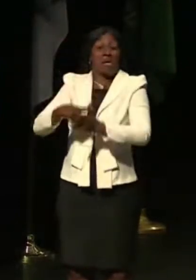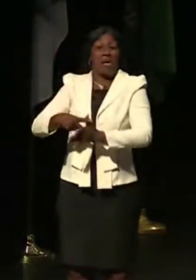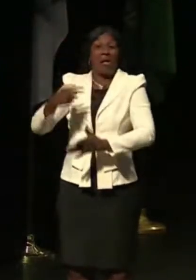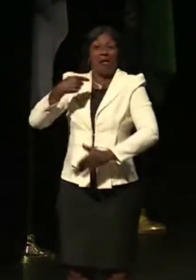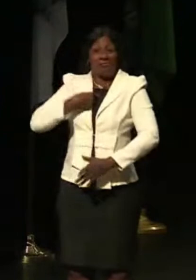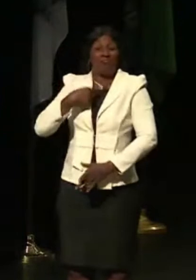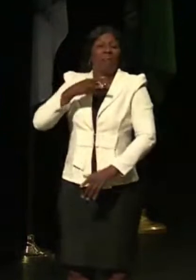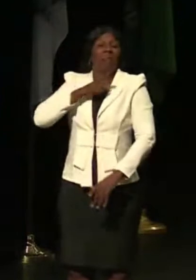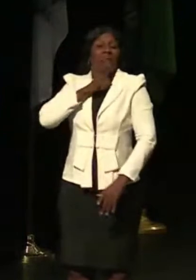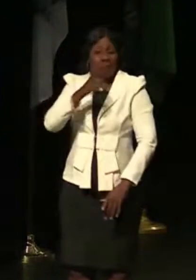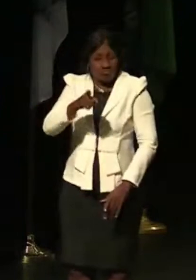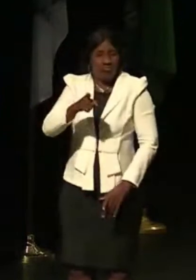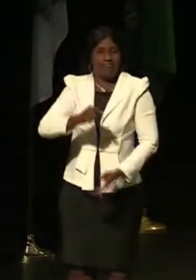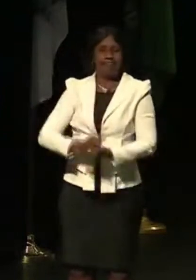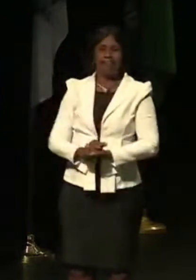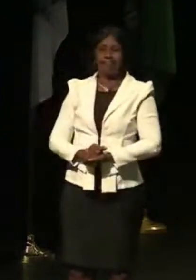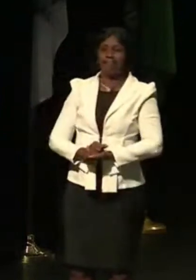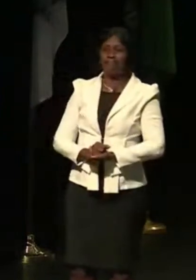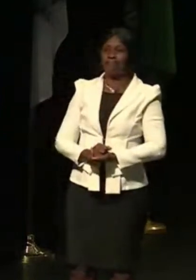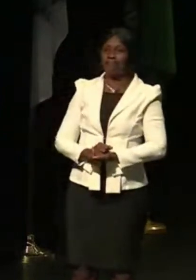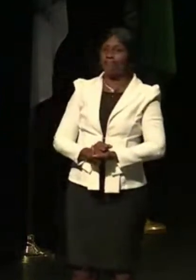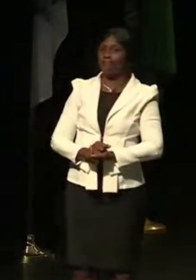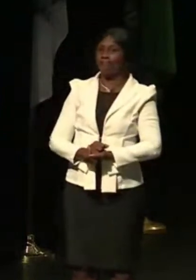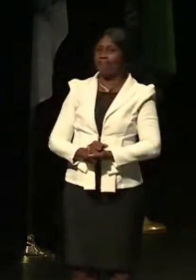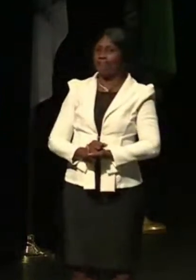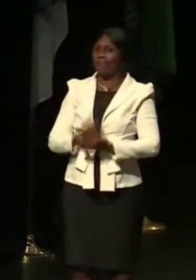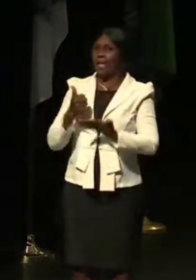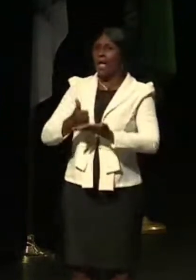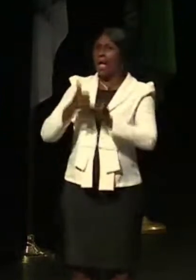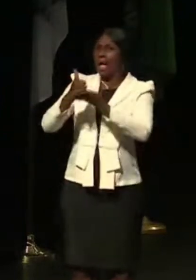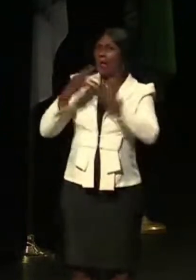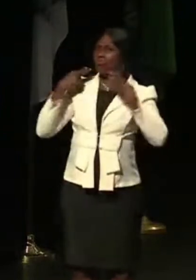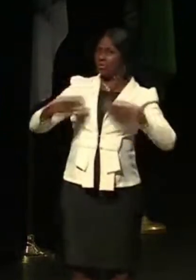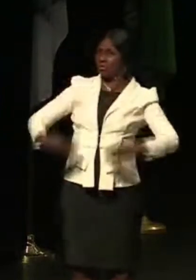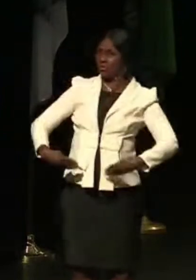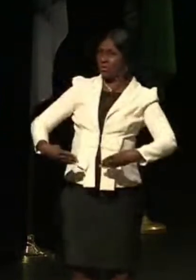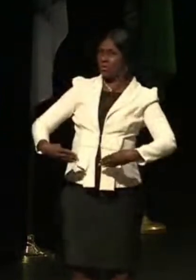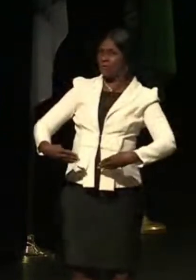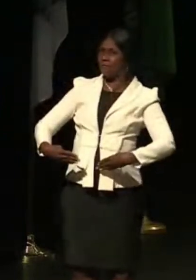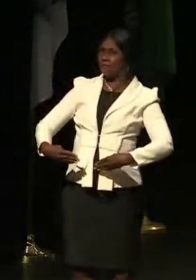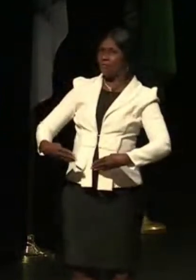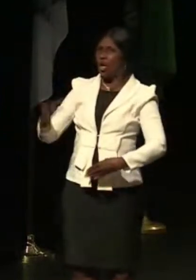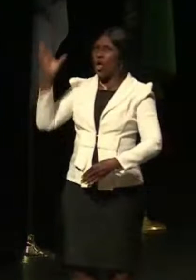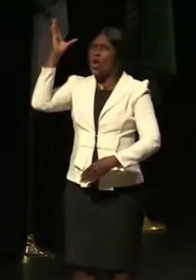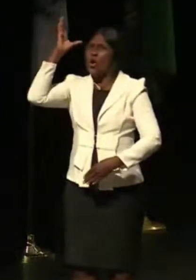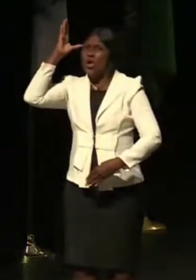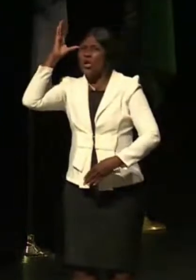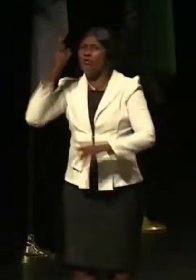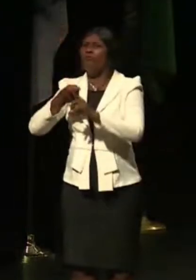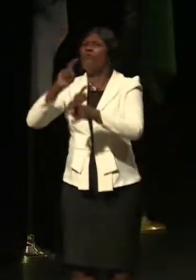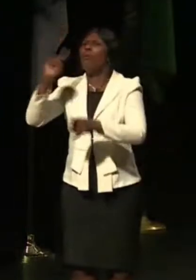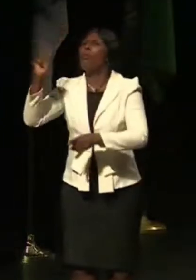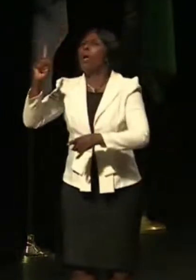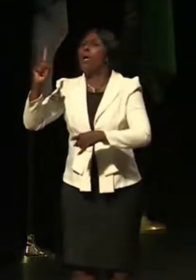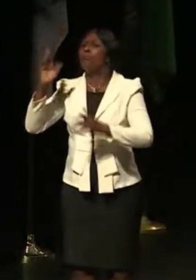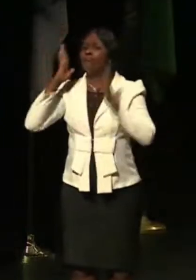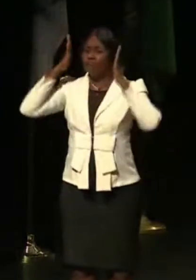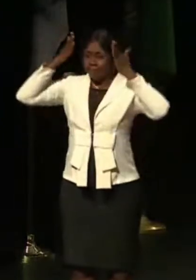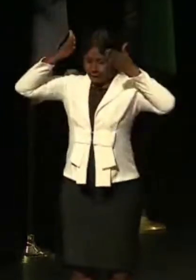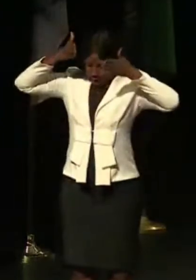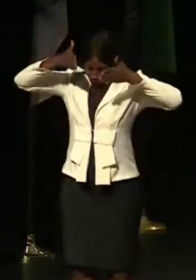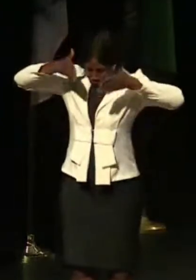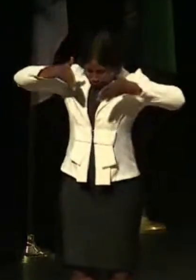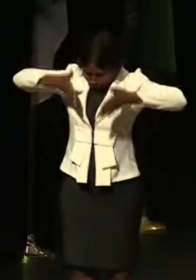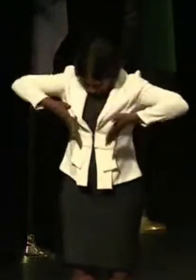this sleight of hand, he turned the human being to be the center of knowledge of everything else. And so the